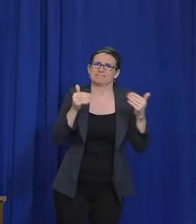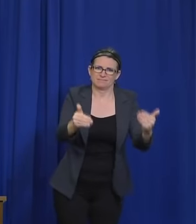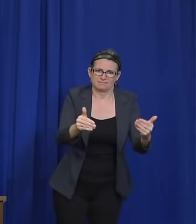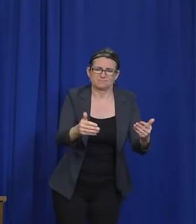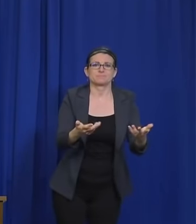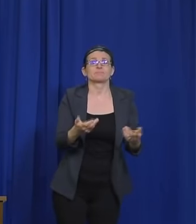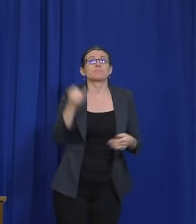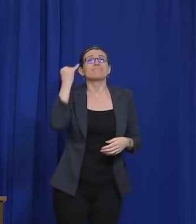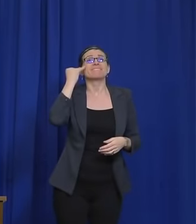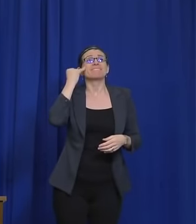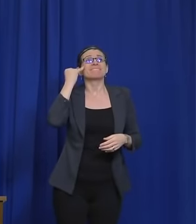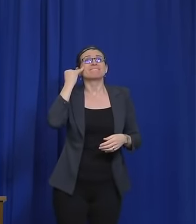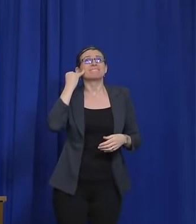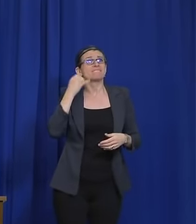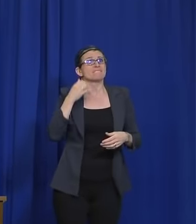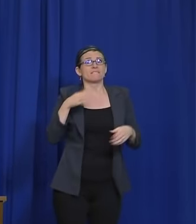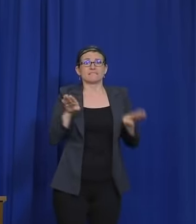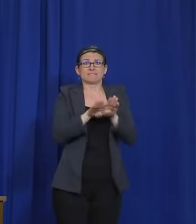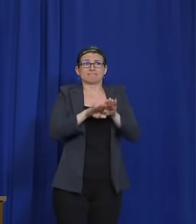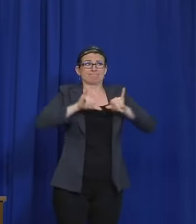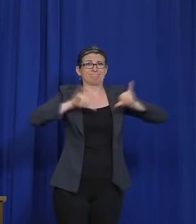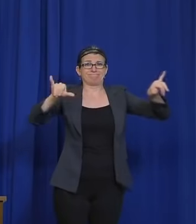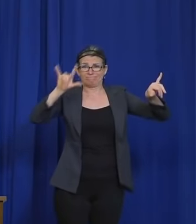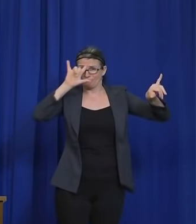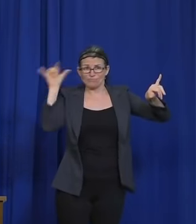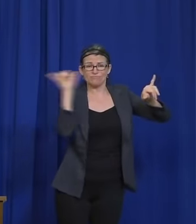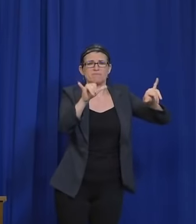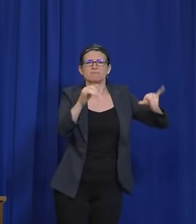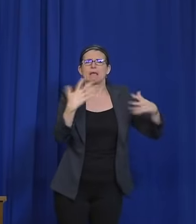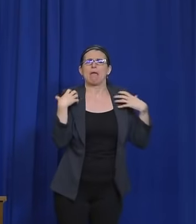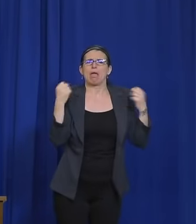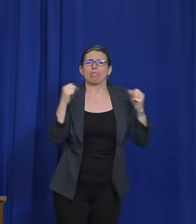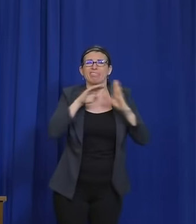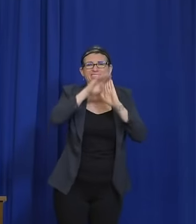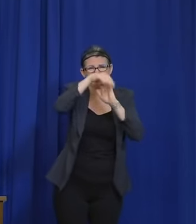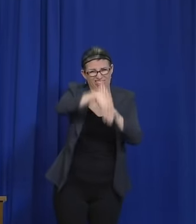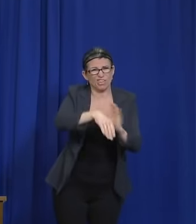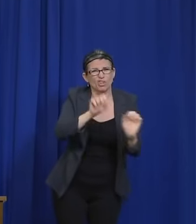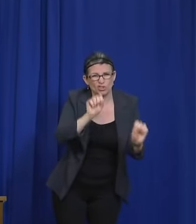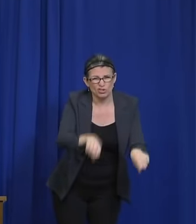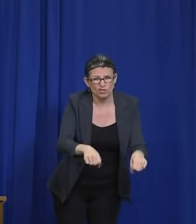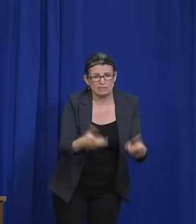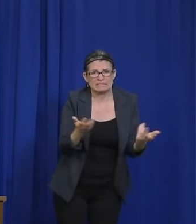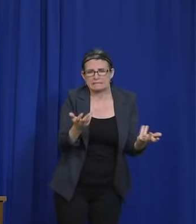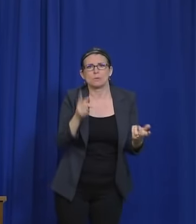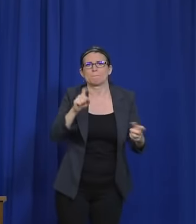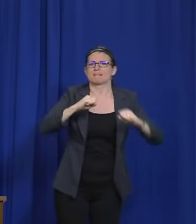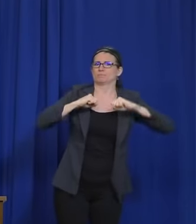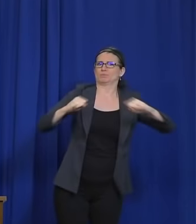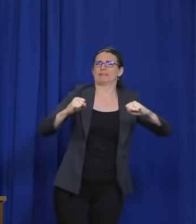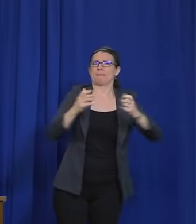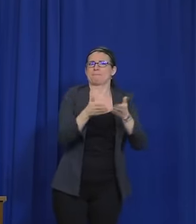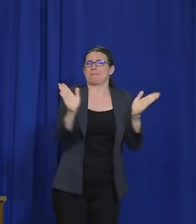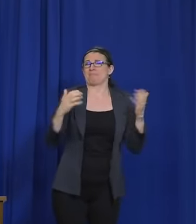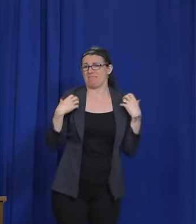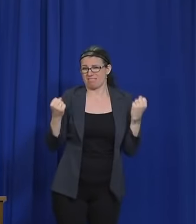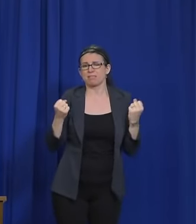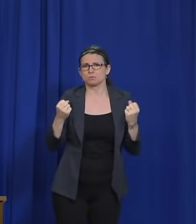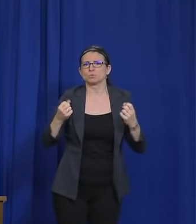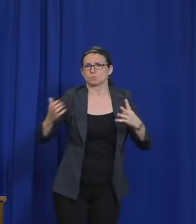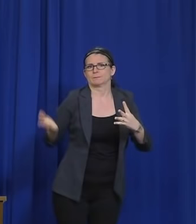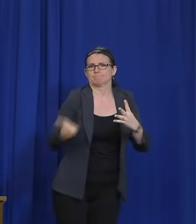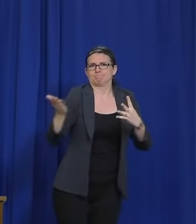health; second, maintaining healthcare readiness; third, building reliable and